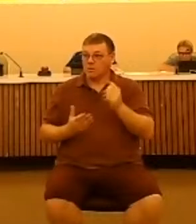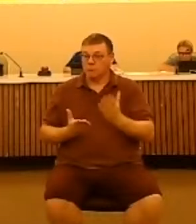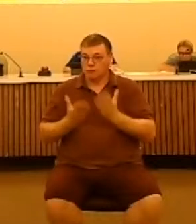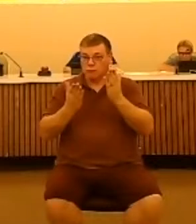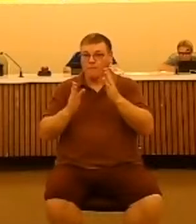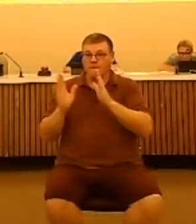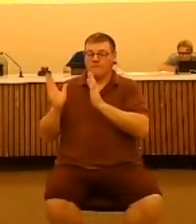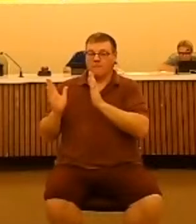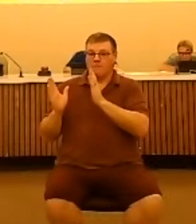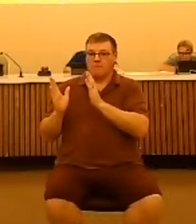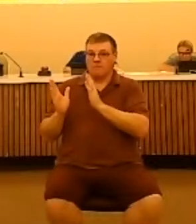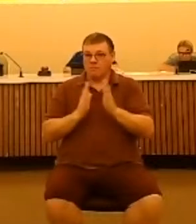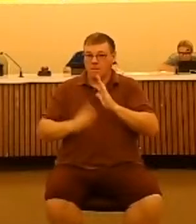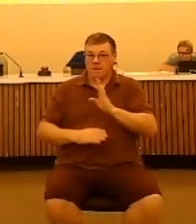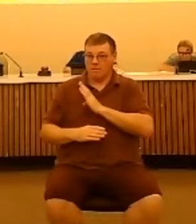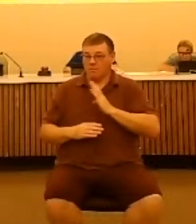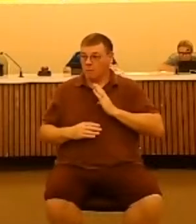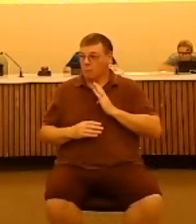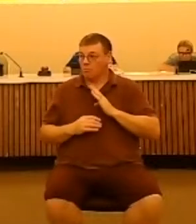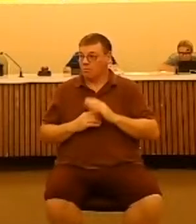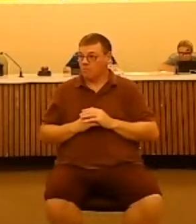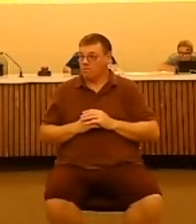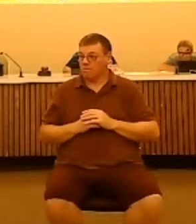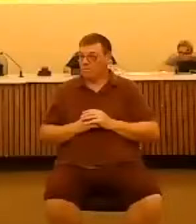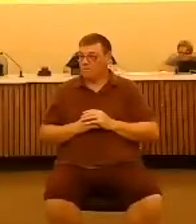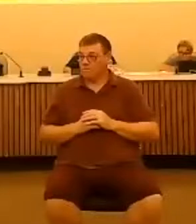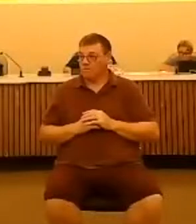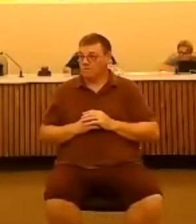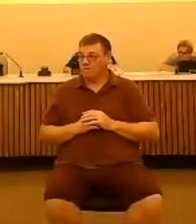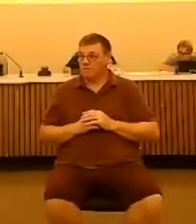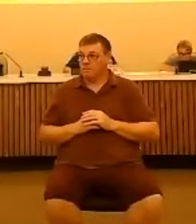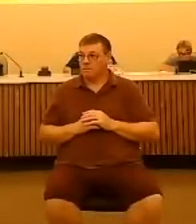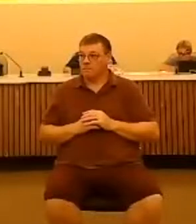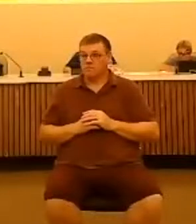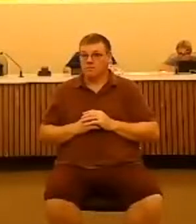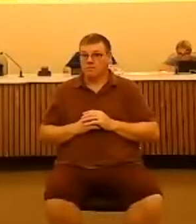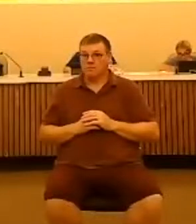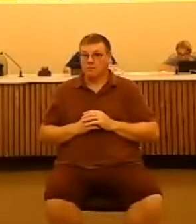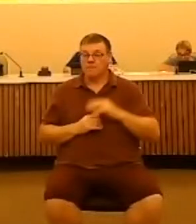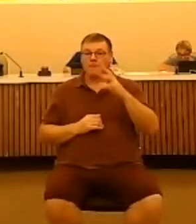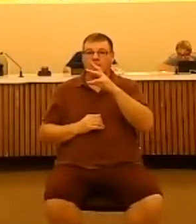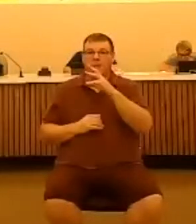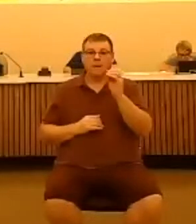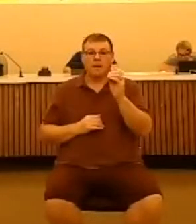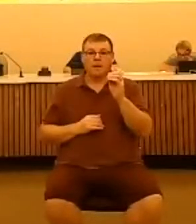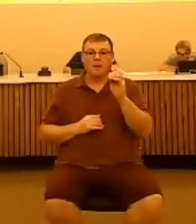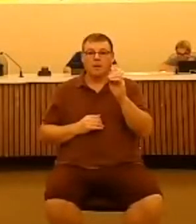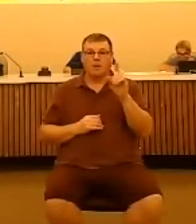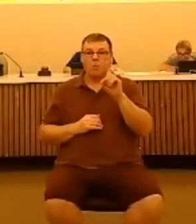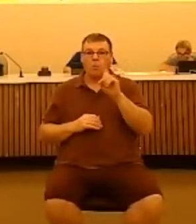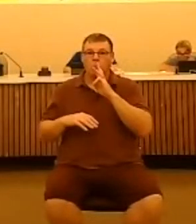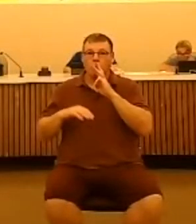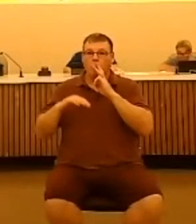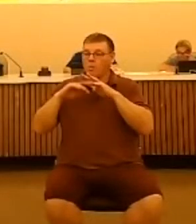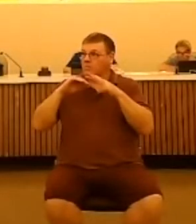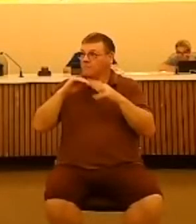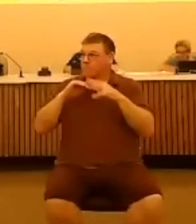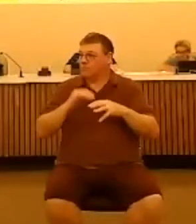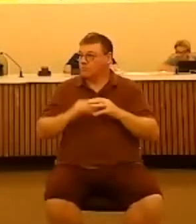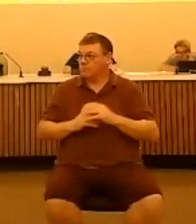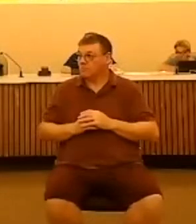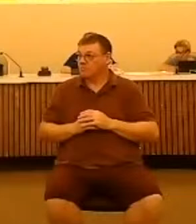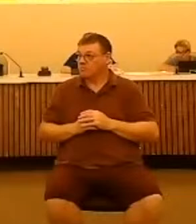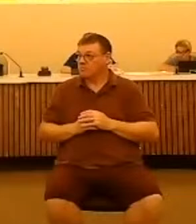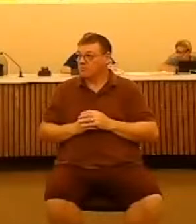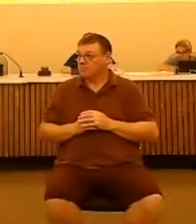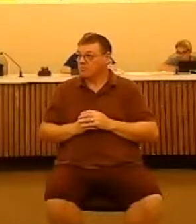planning board meeting, actually. Really? Okay. And where is the waterfall on your map?